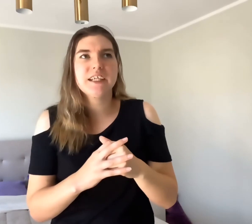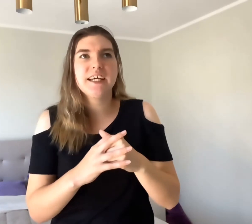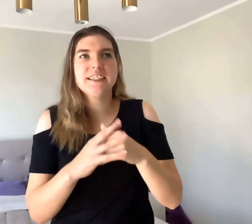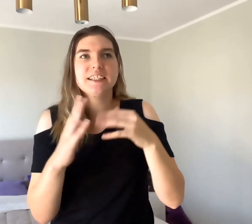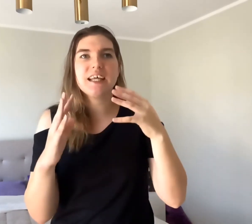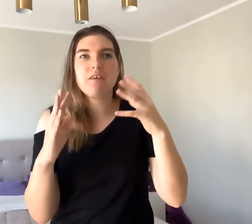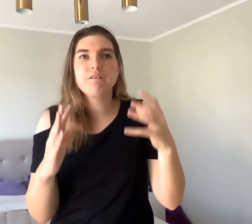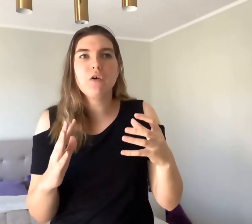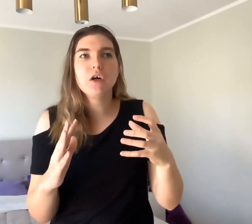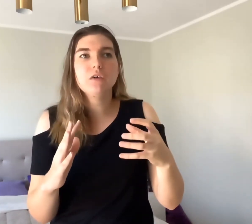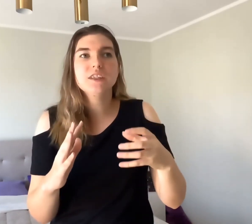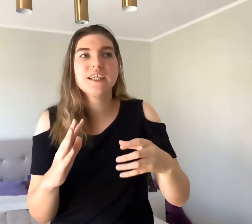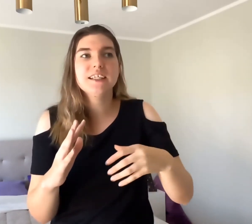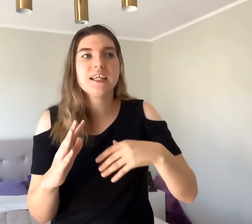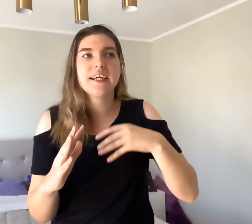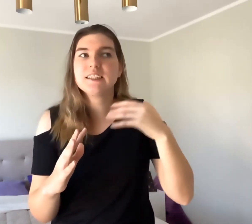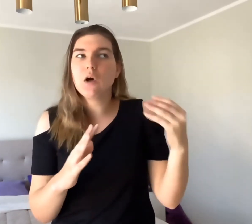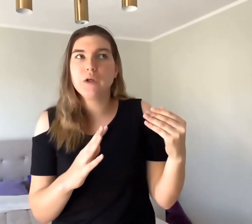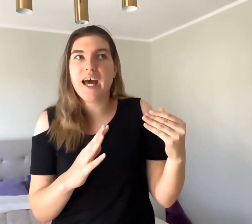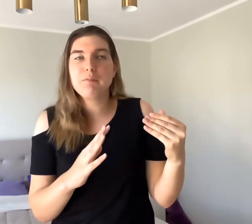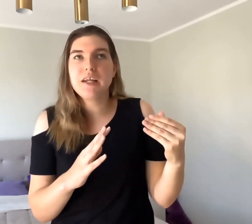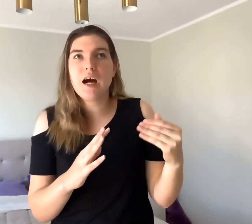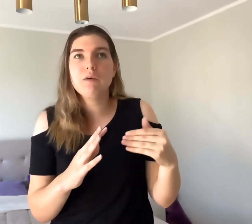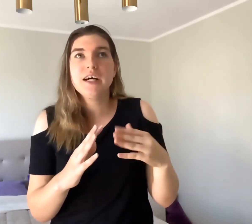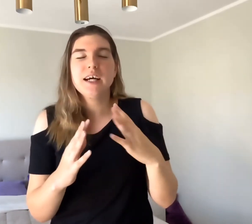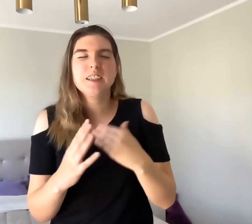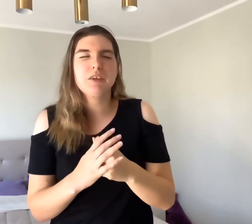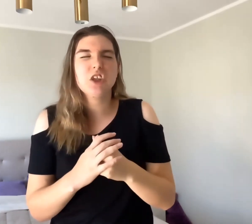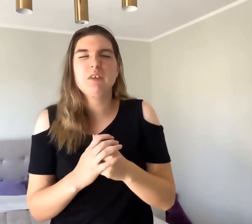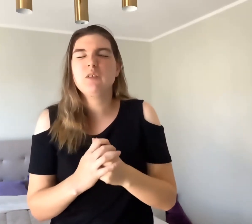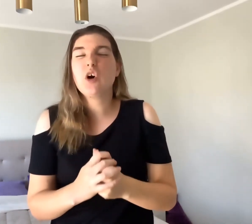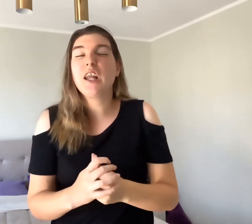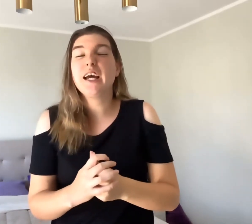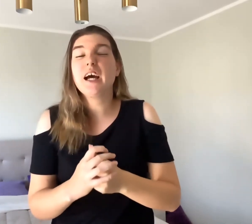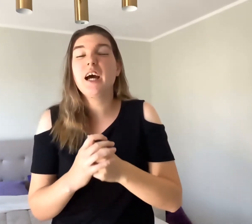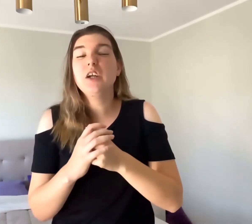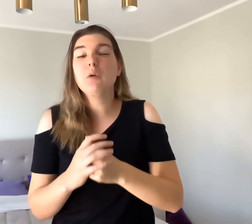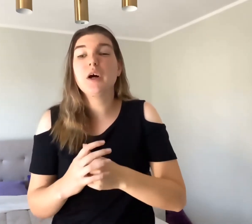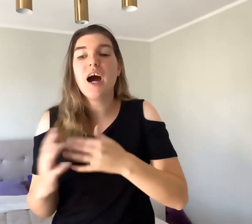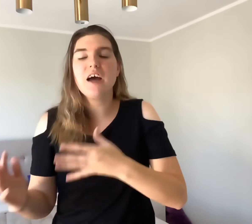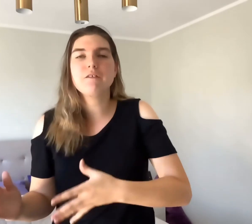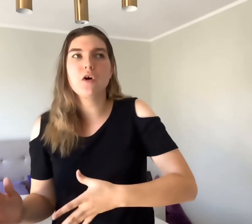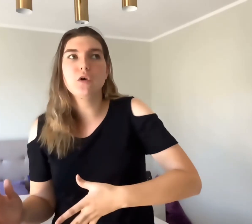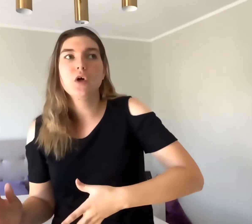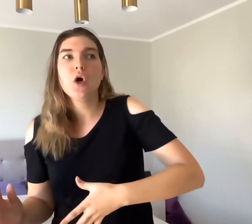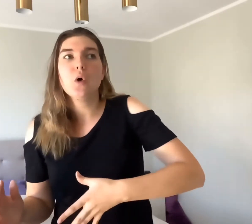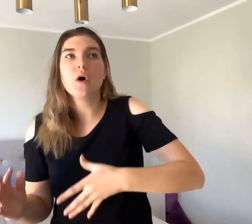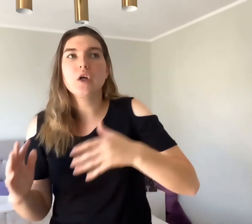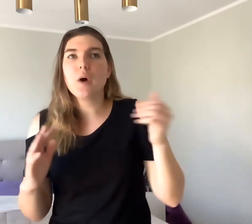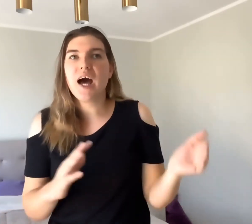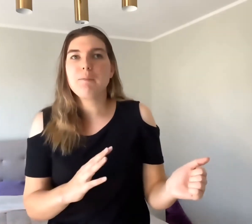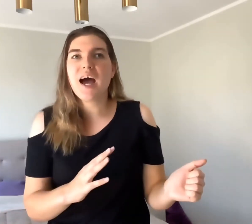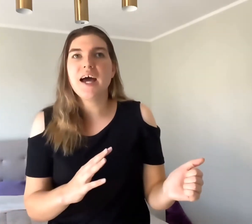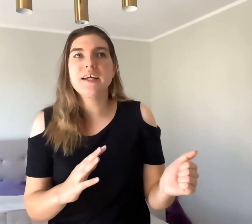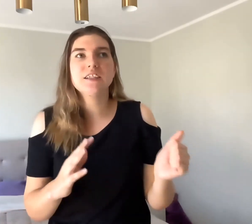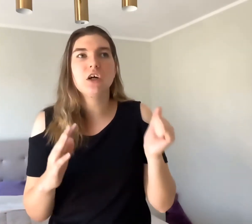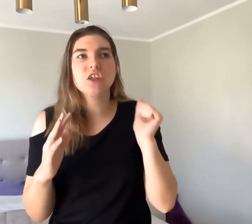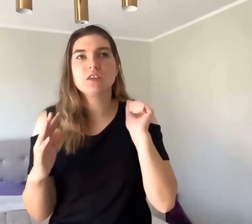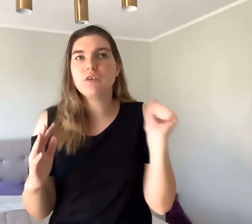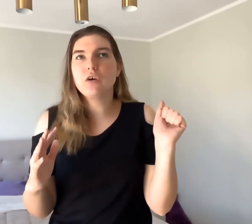nowadays, is that Photos is like its own app now, especially if you've got like a newer iPhone or a newer iPad. It's not just photos,